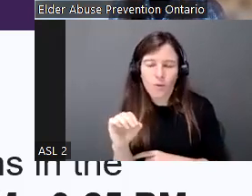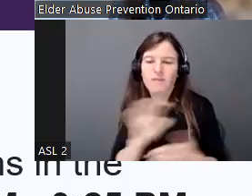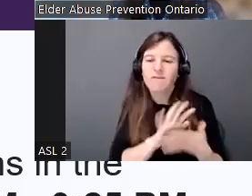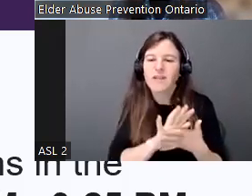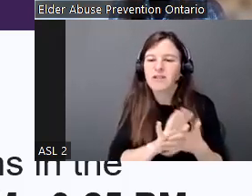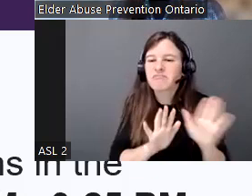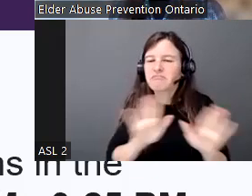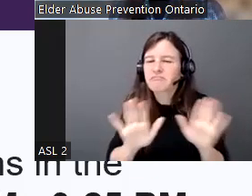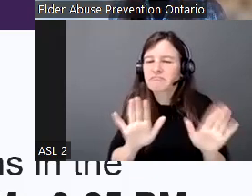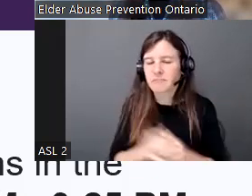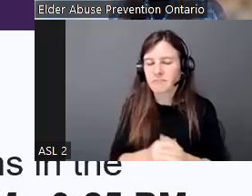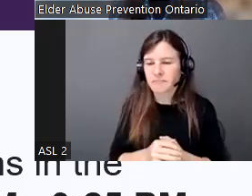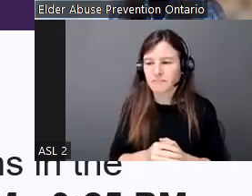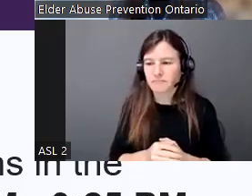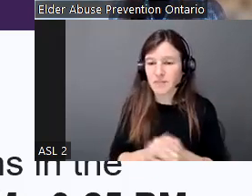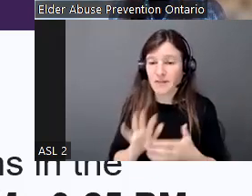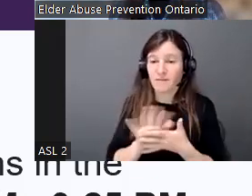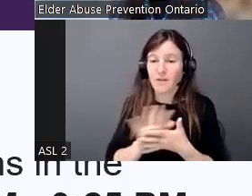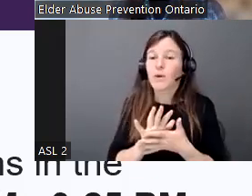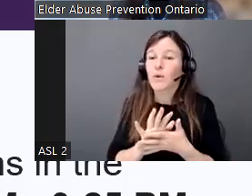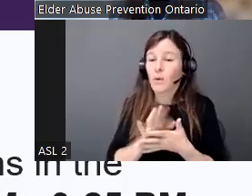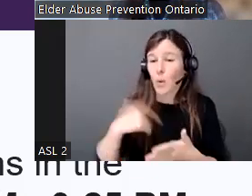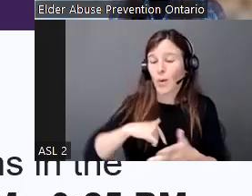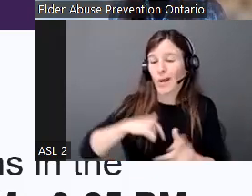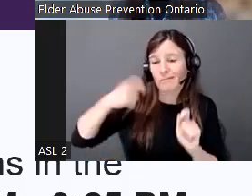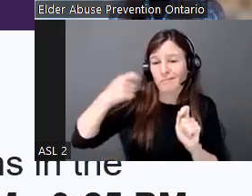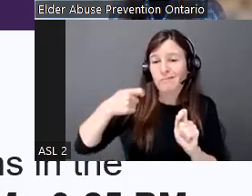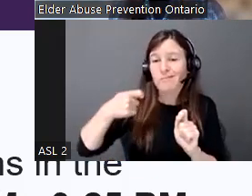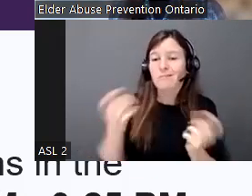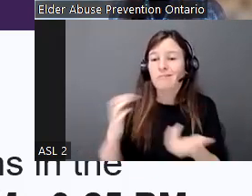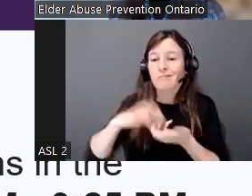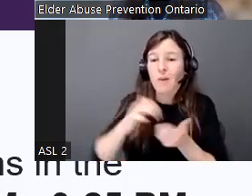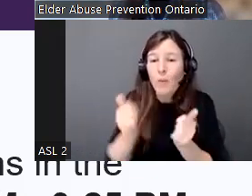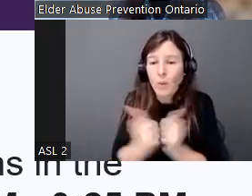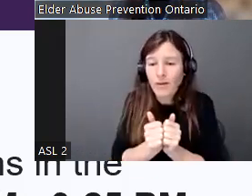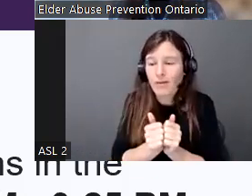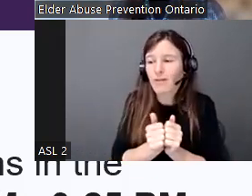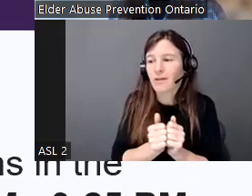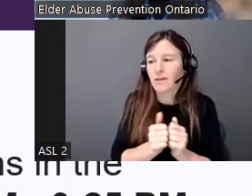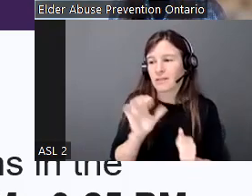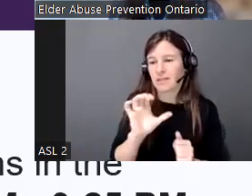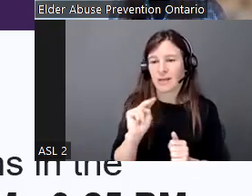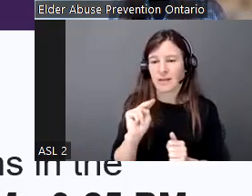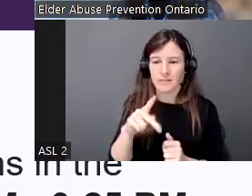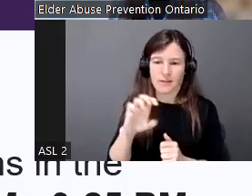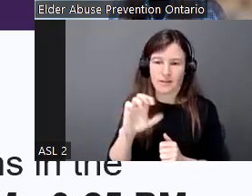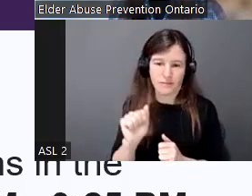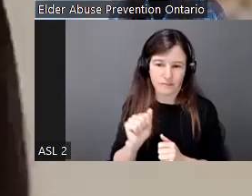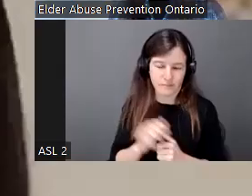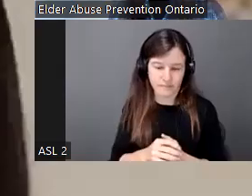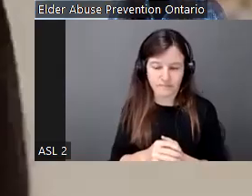videos that we're showing that was done in collaboration with the Canadian Network for the Prevention of Elder Abuse.